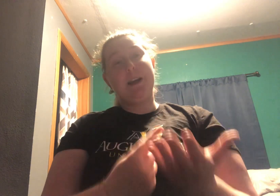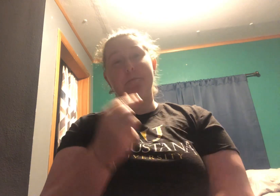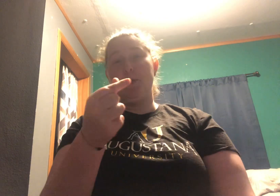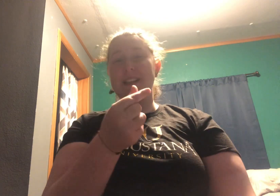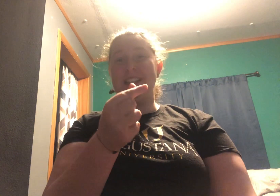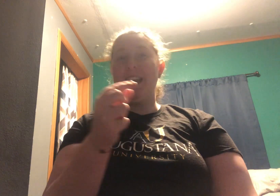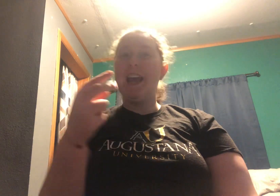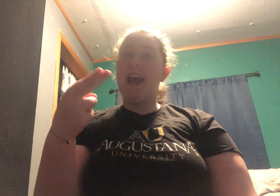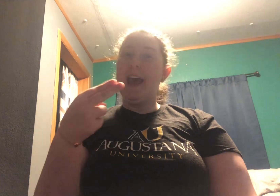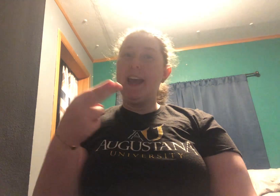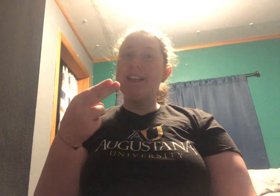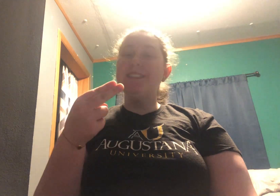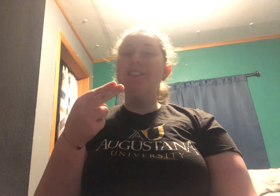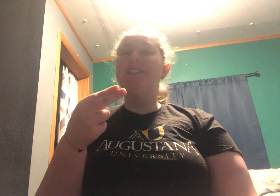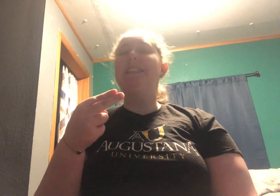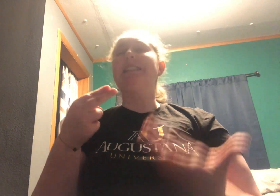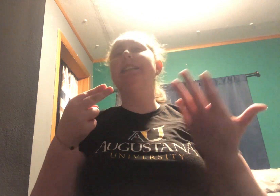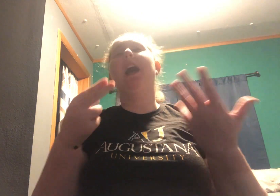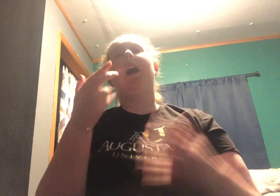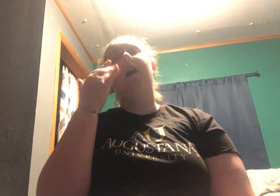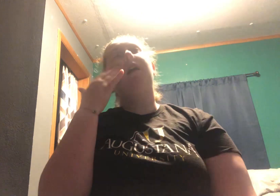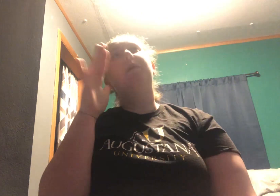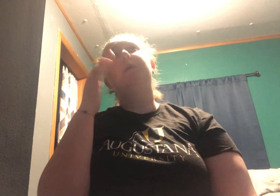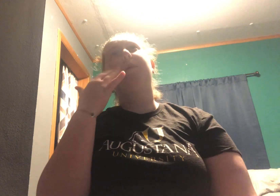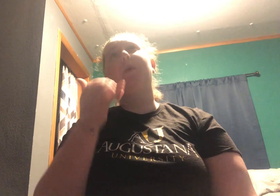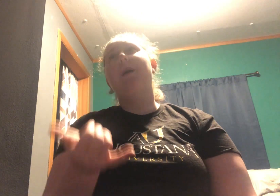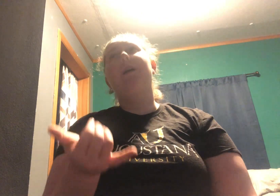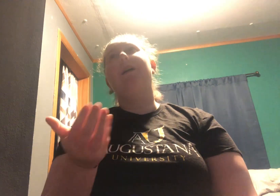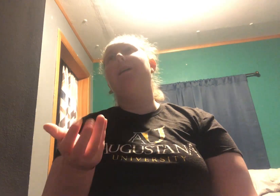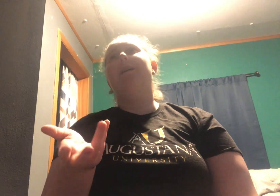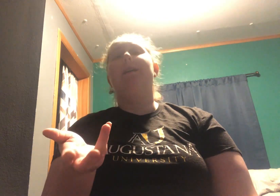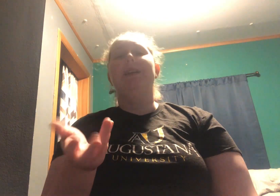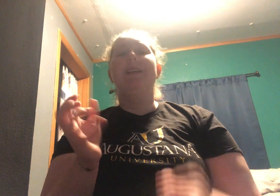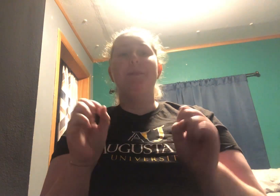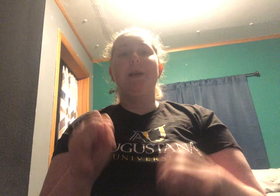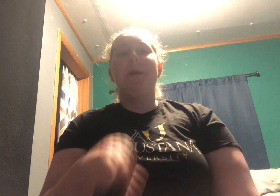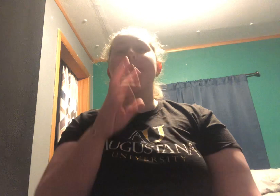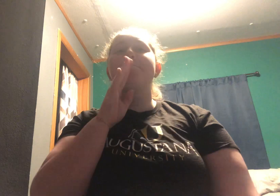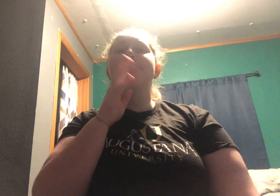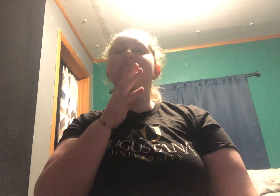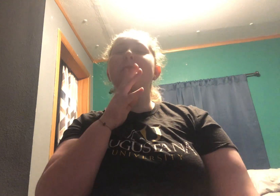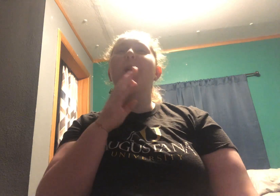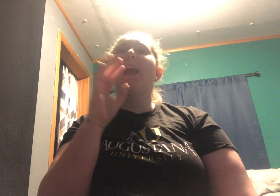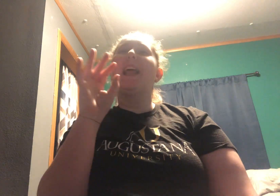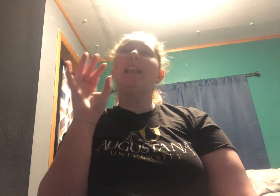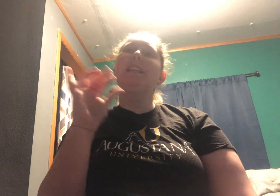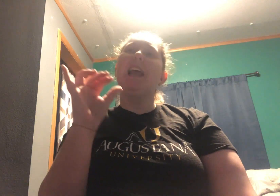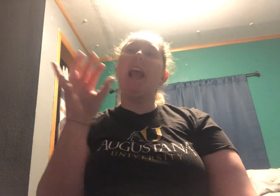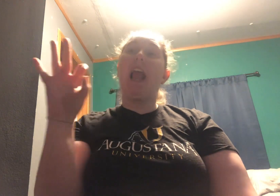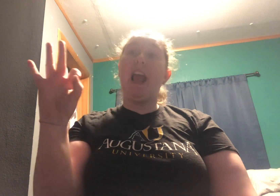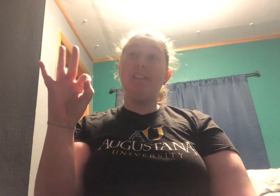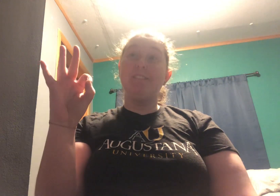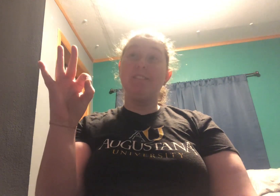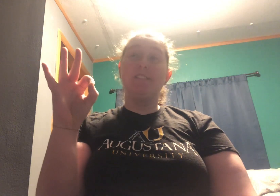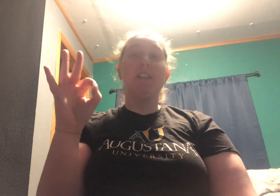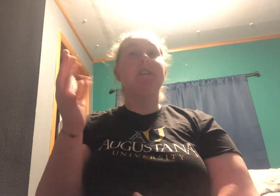why. Sometimes it can be pronounced with the F sound, like the word laugh, for example,